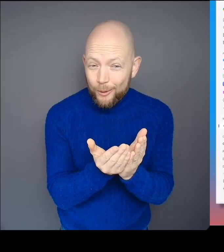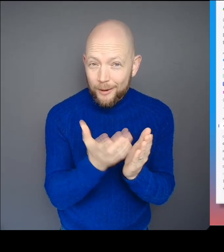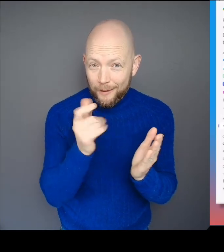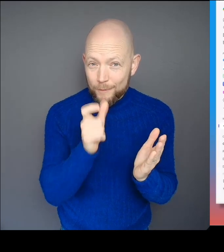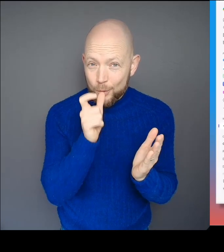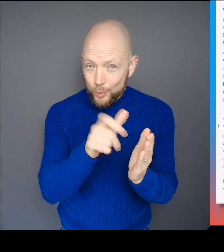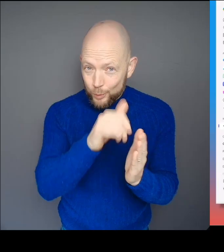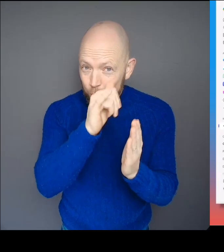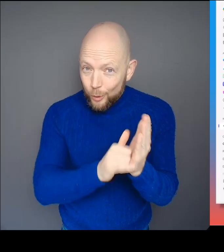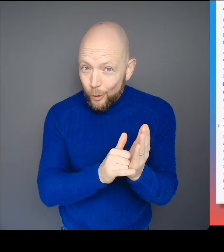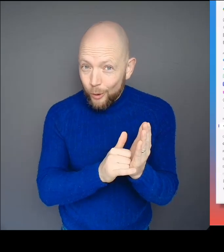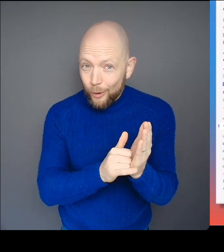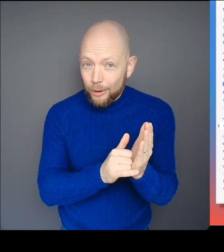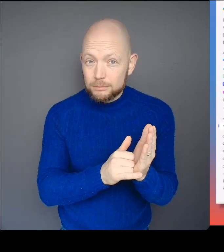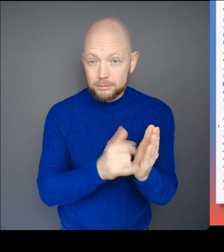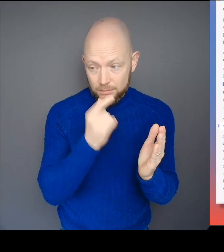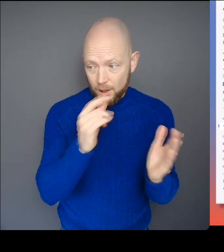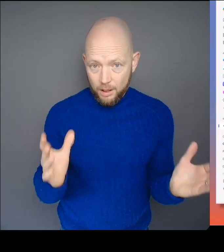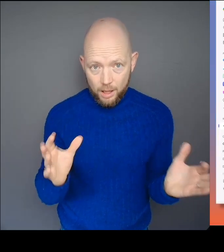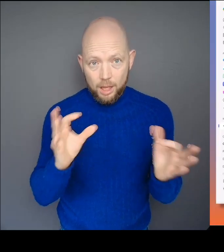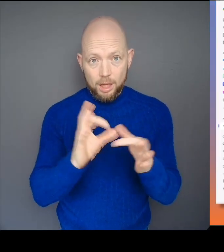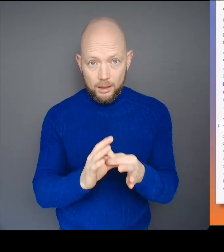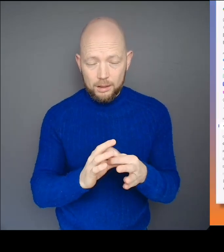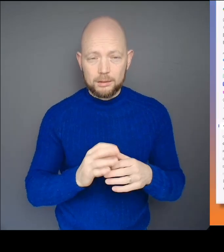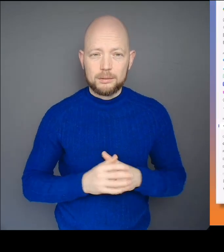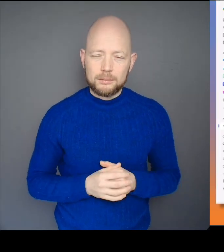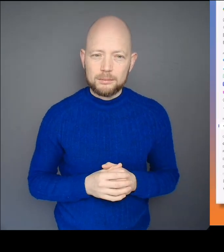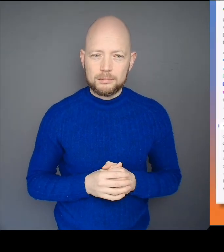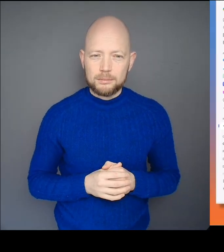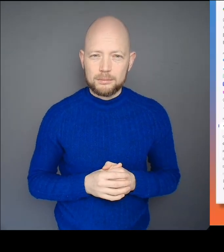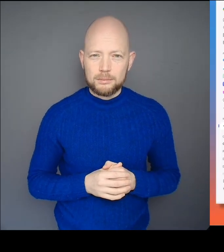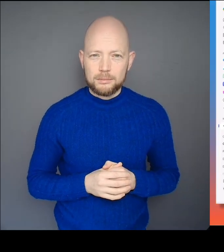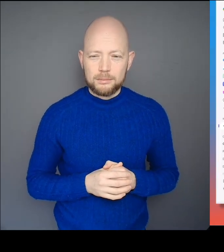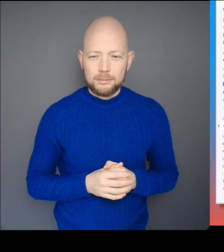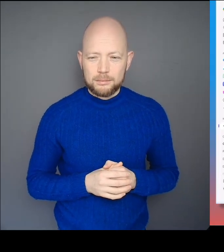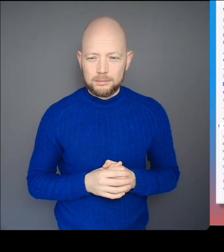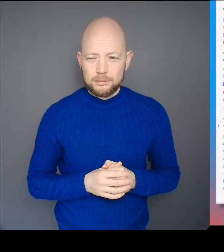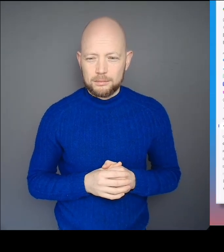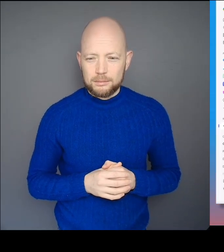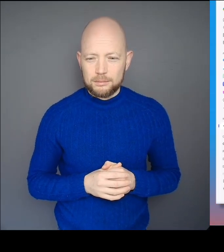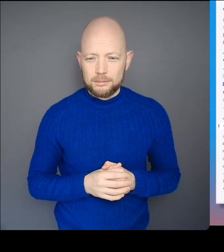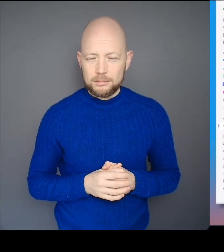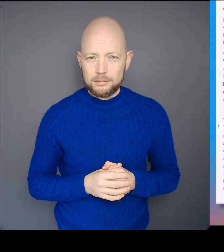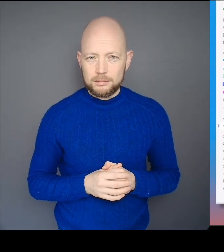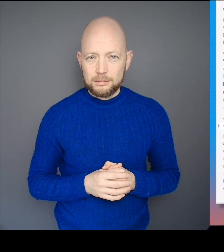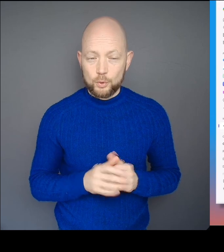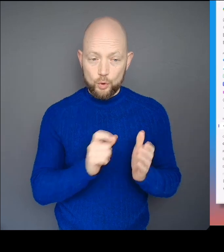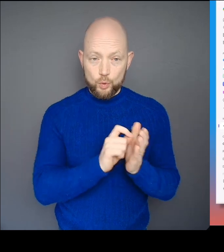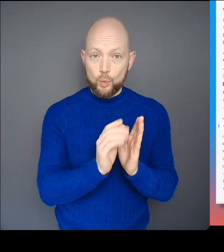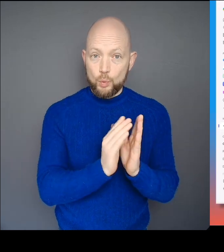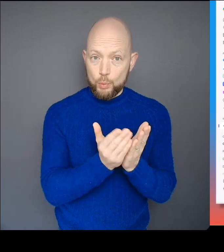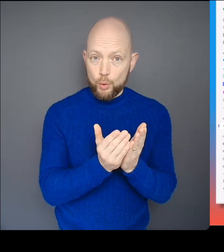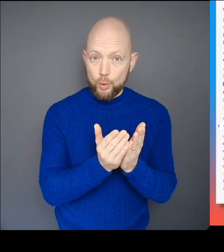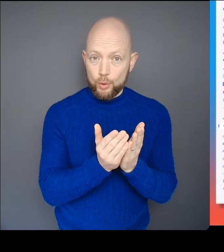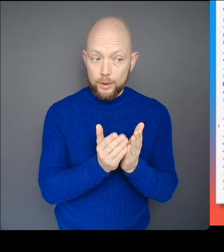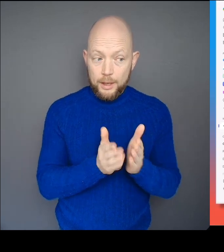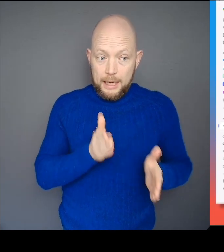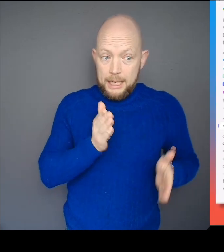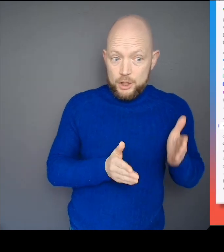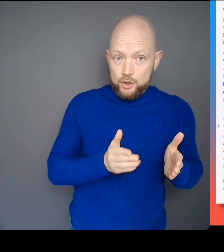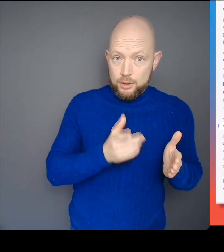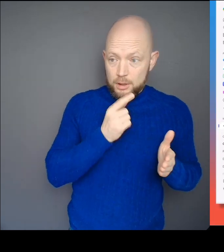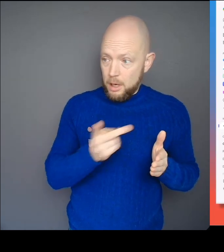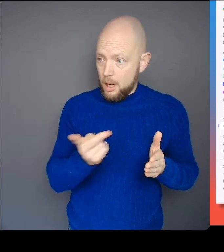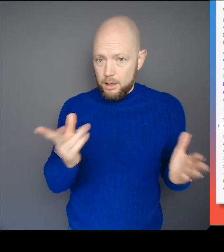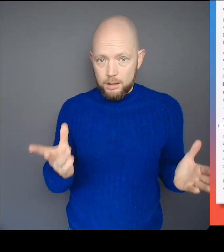notebook actually had that document in it. The other thing you can do, though, is use that researcher agent from inside the notebook.